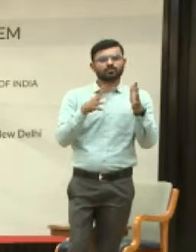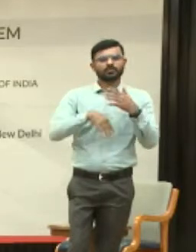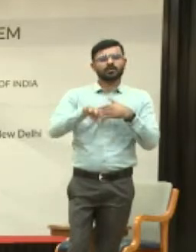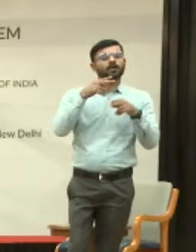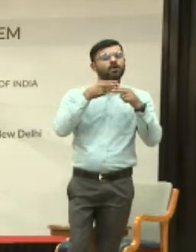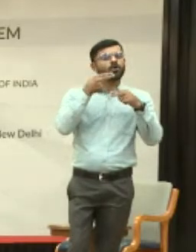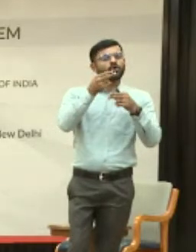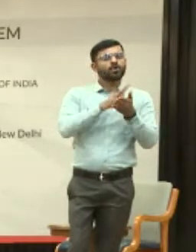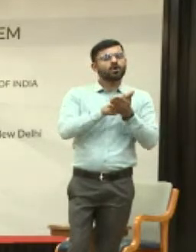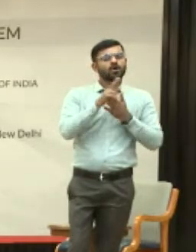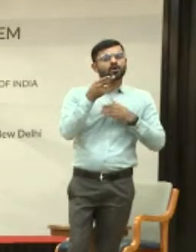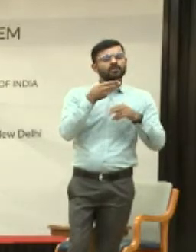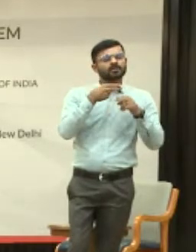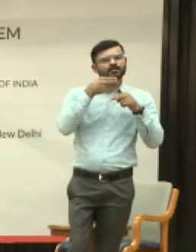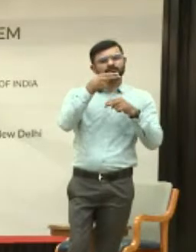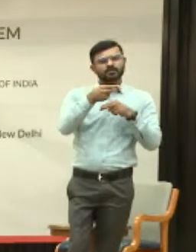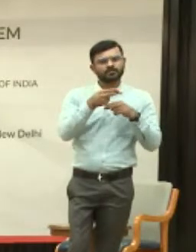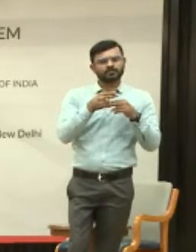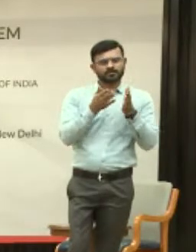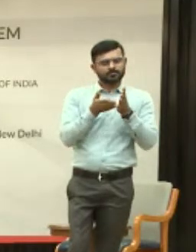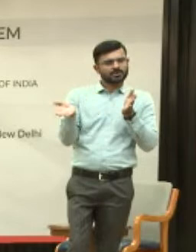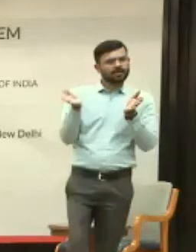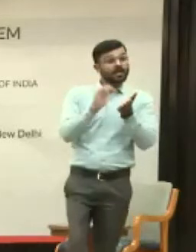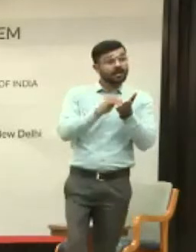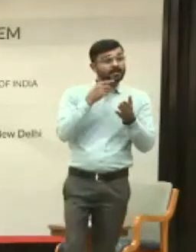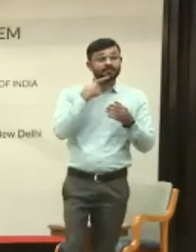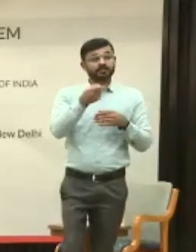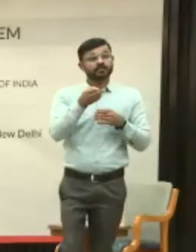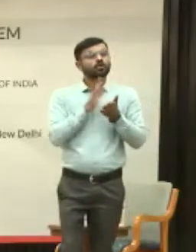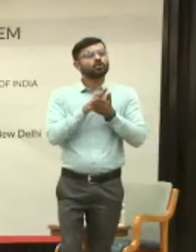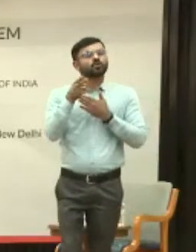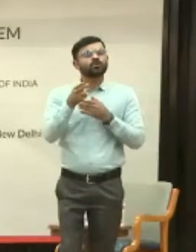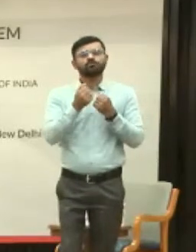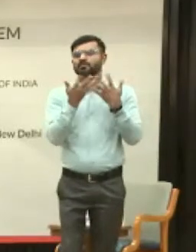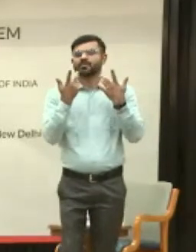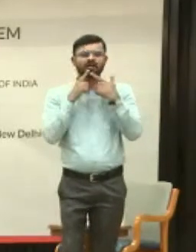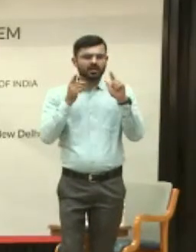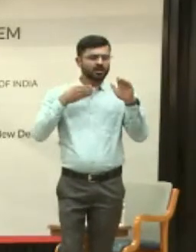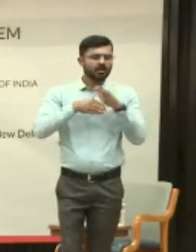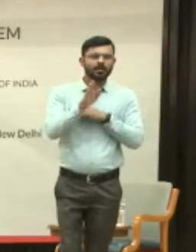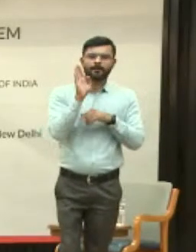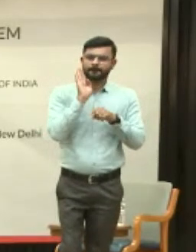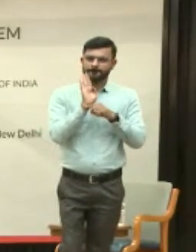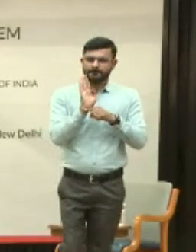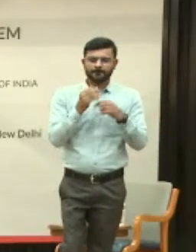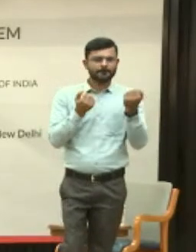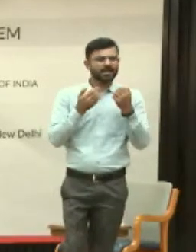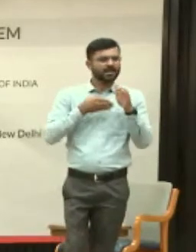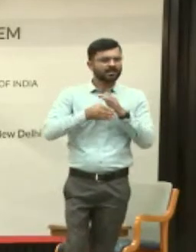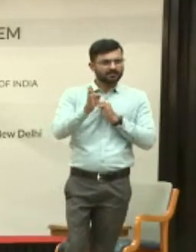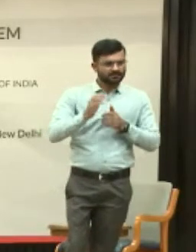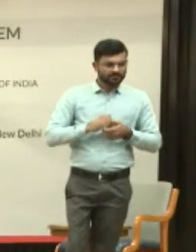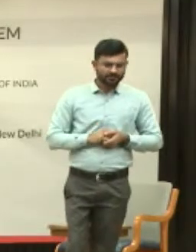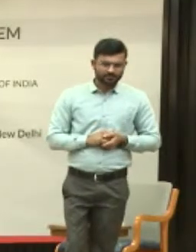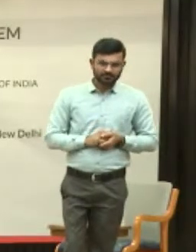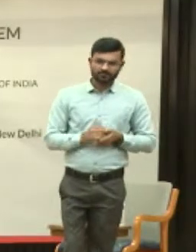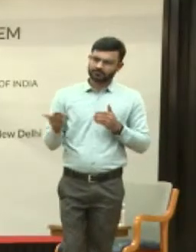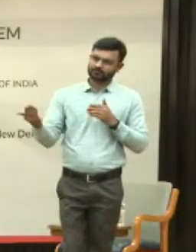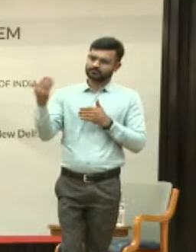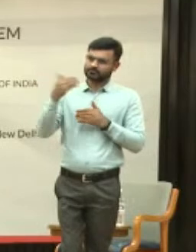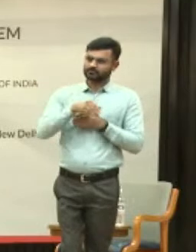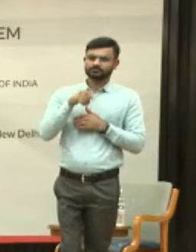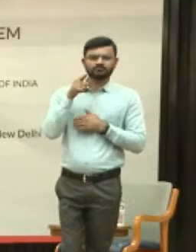hotel. Brought against the hotel because it was not allowing passers-by to come